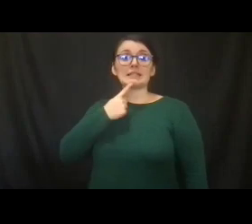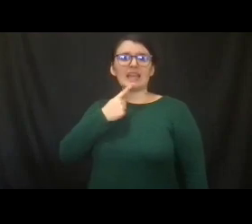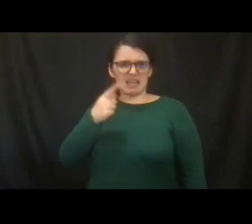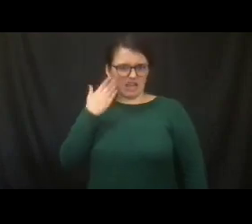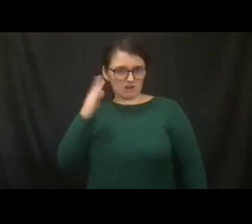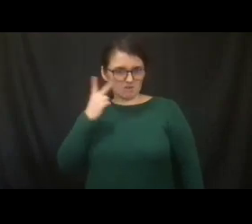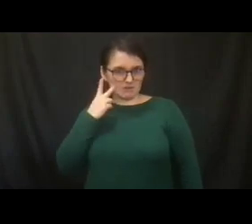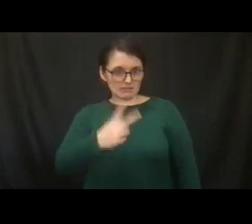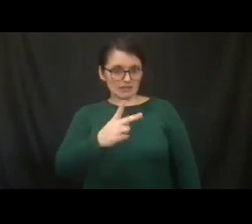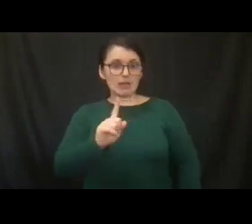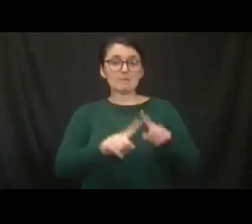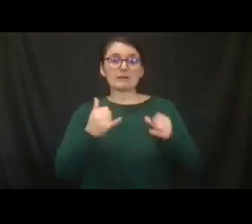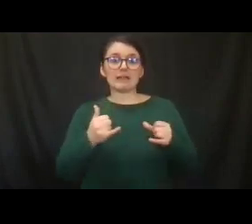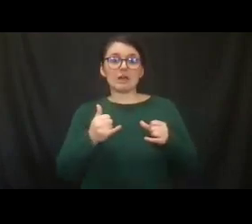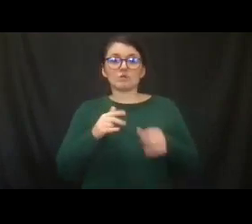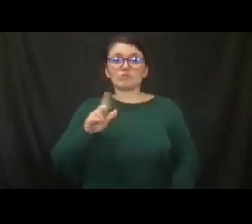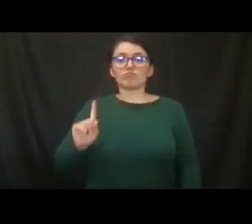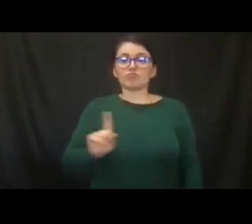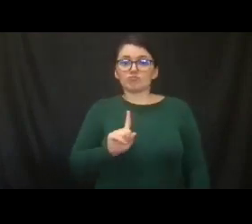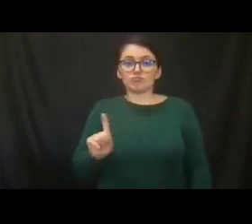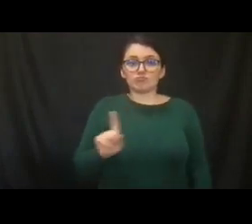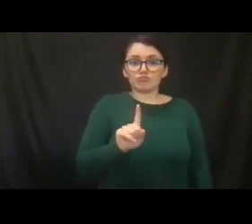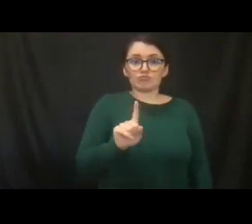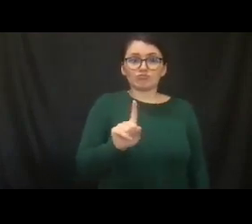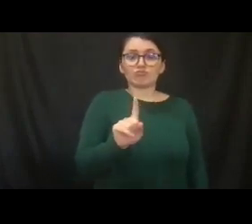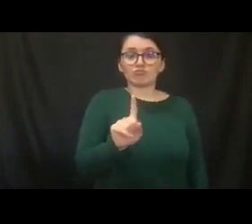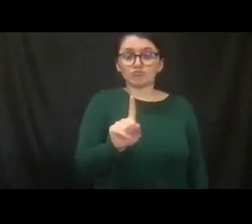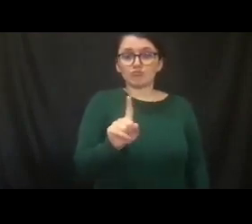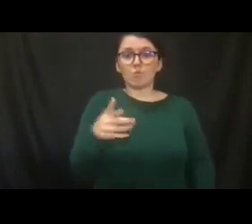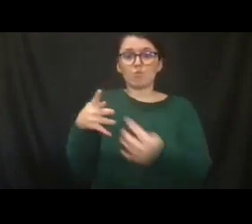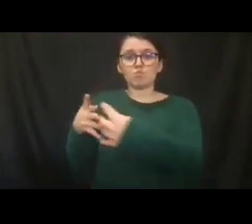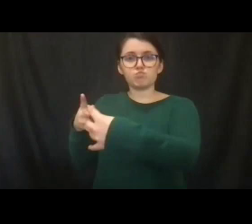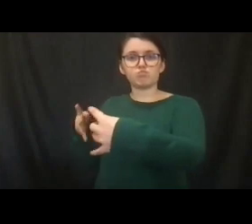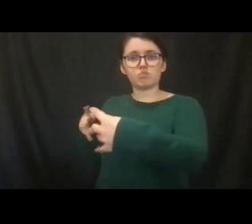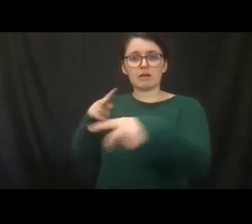look at all the garbage in the pit.